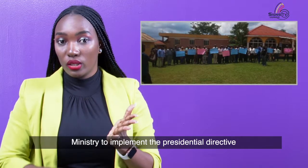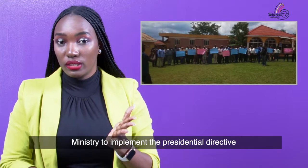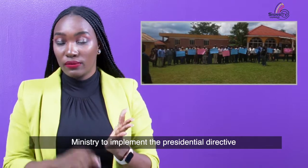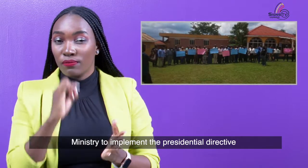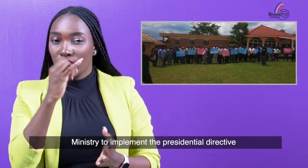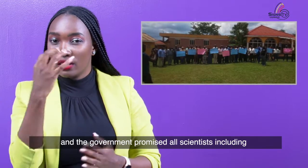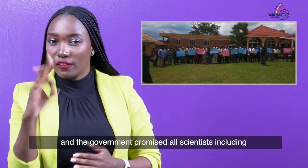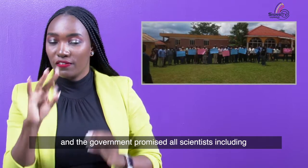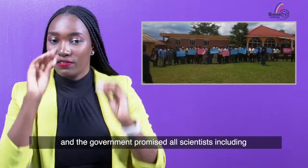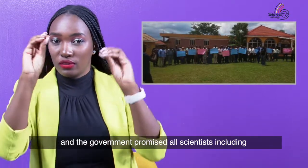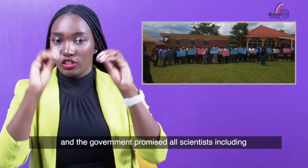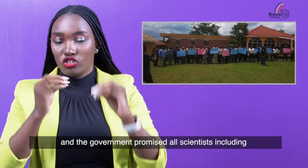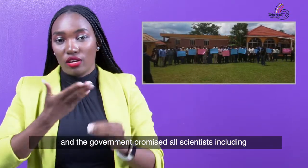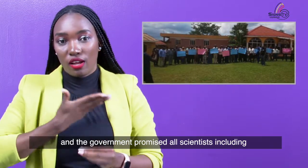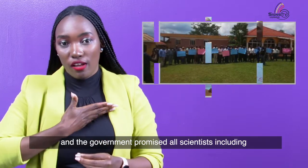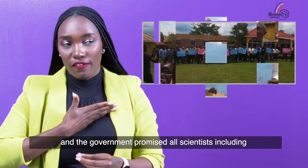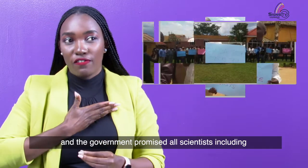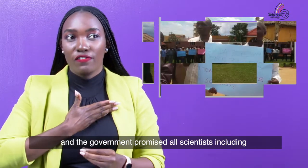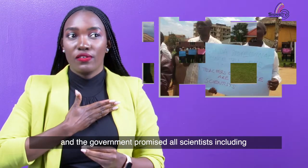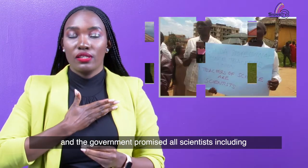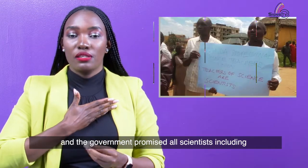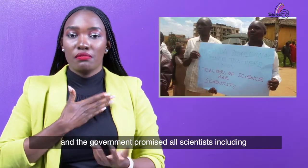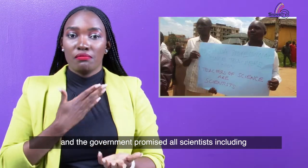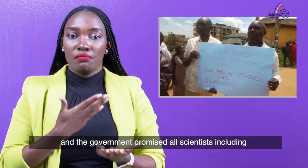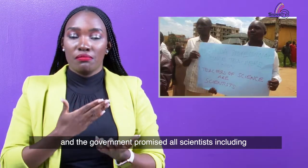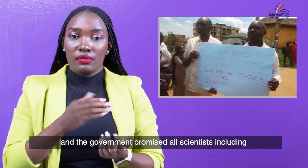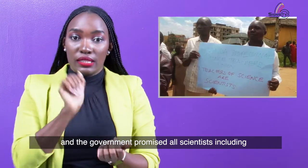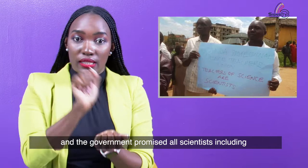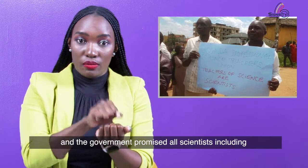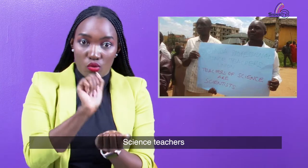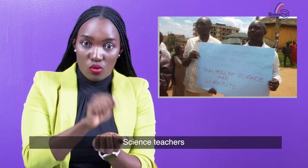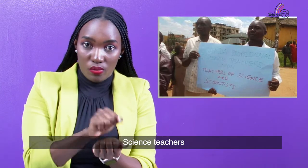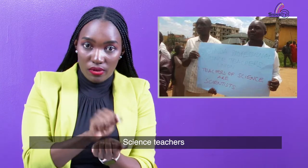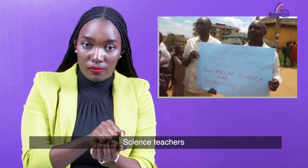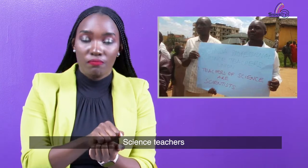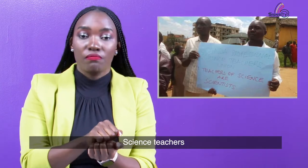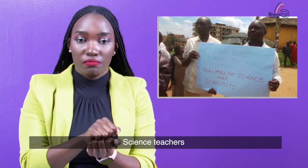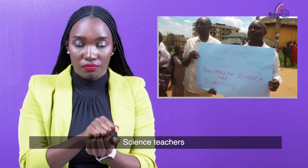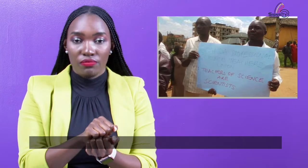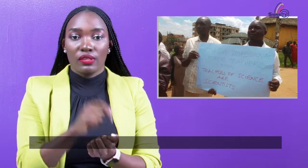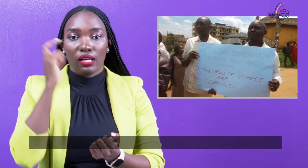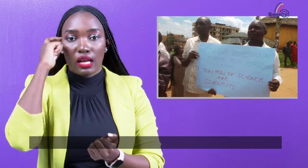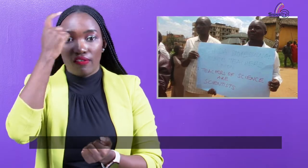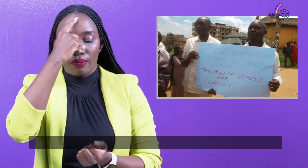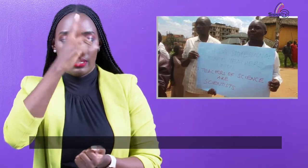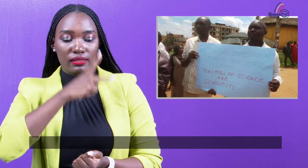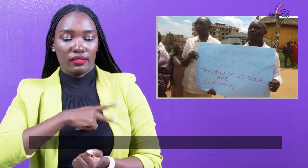And the government promised all scientists, including science teachers,